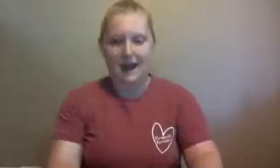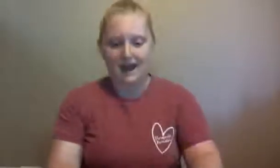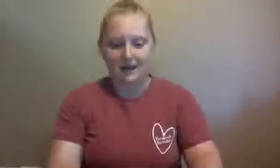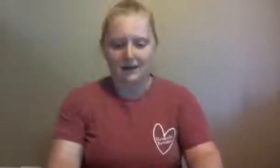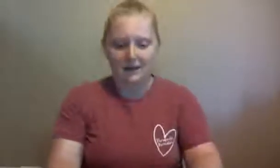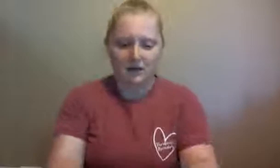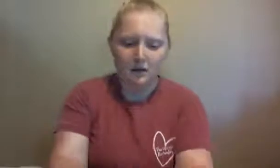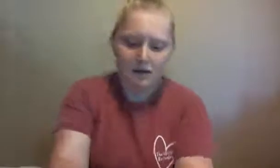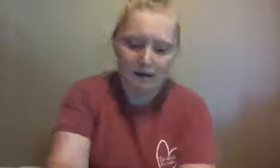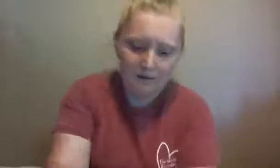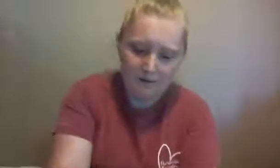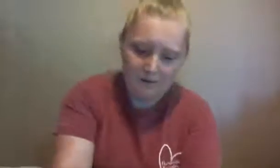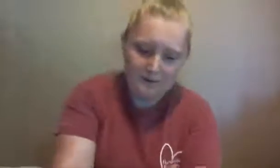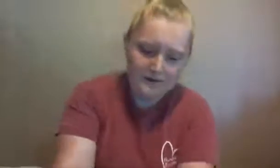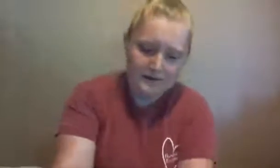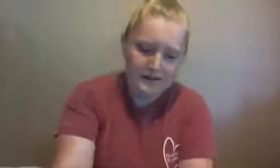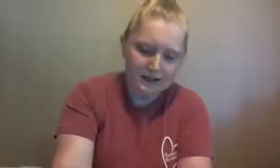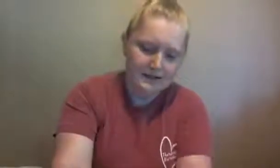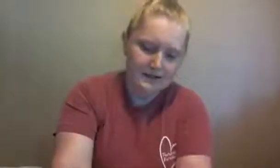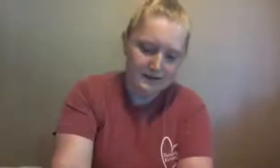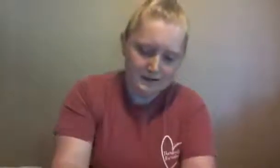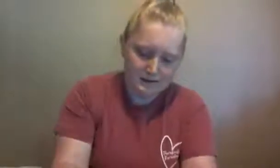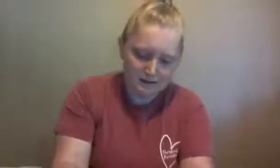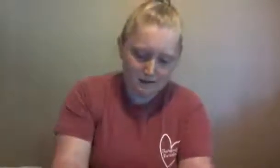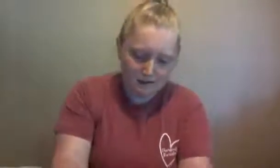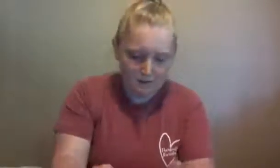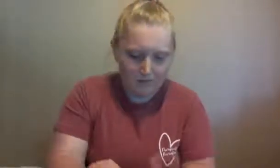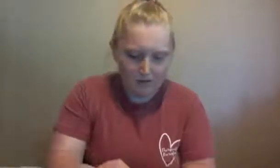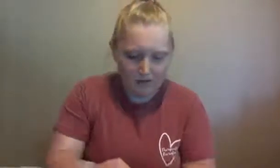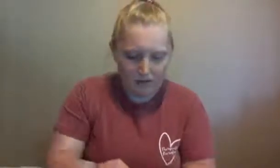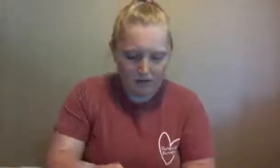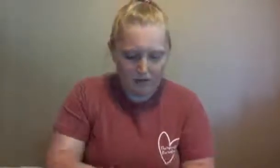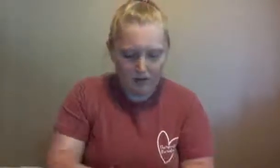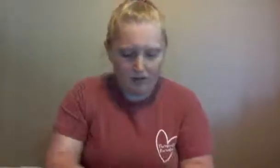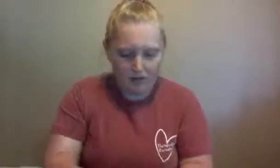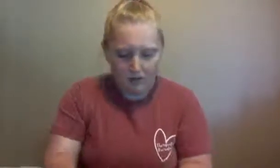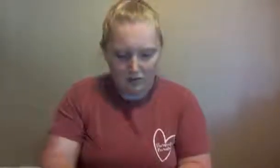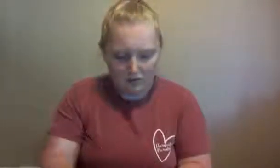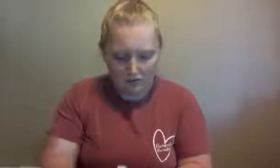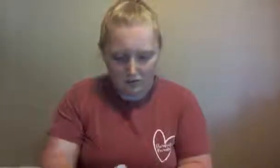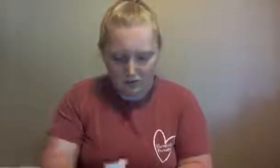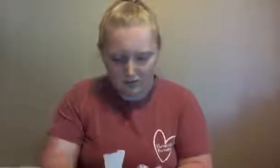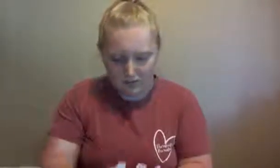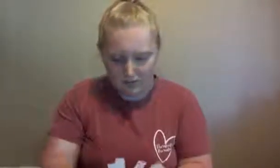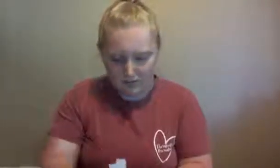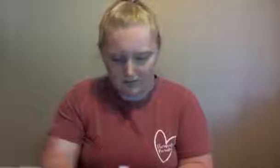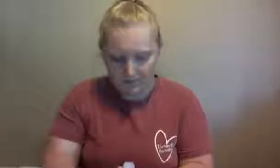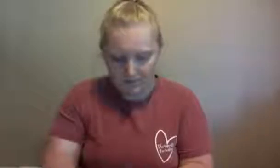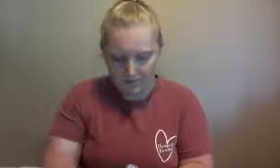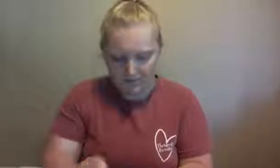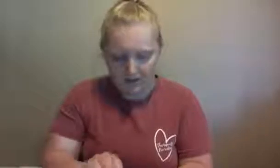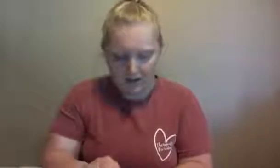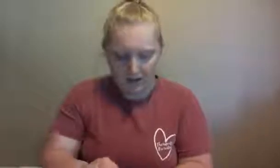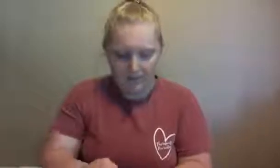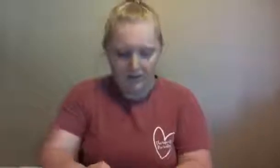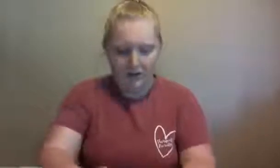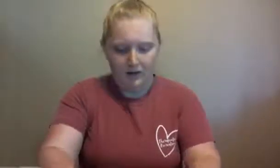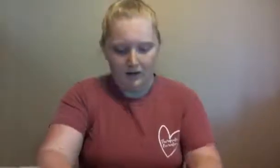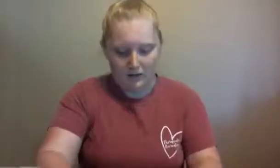Okay, that was number 6, right? 1, 2, 3, 4, 5.